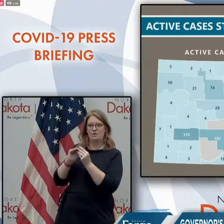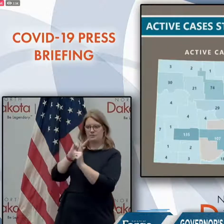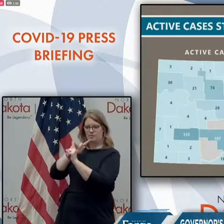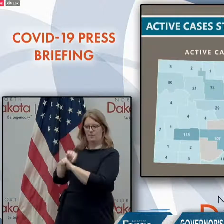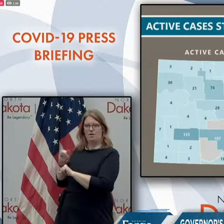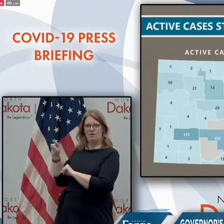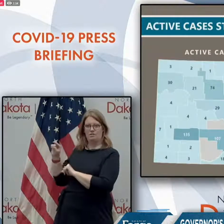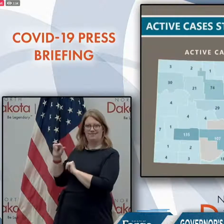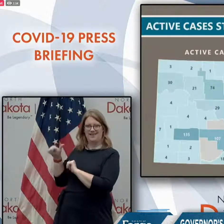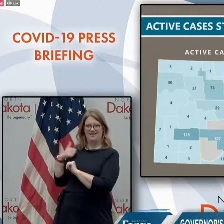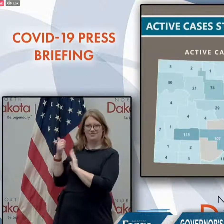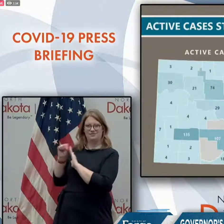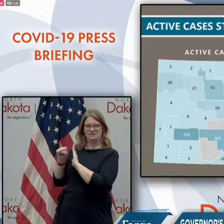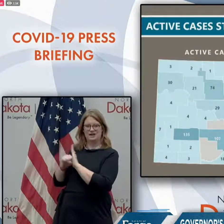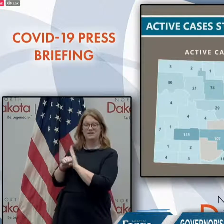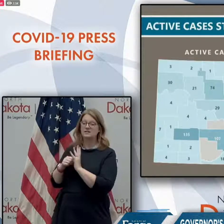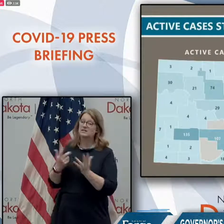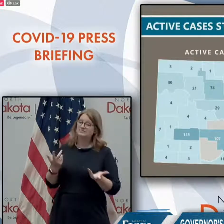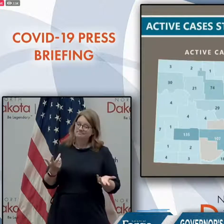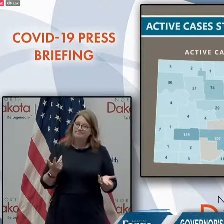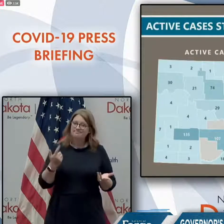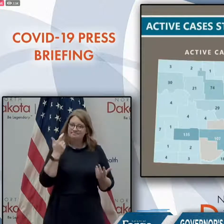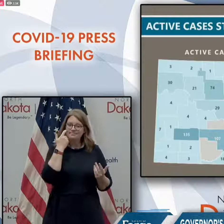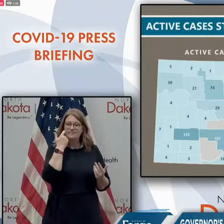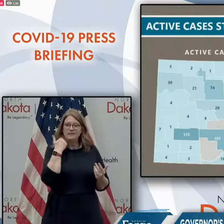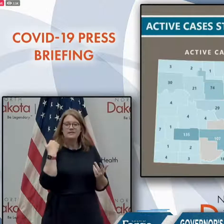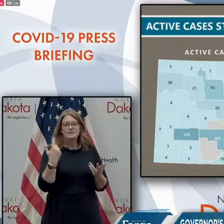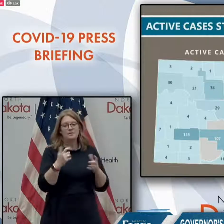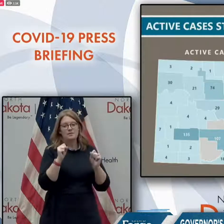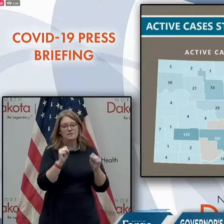there's always a possibility that you could end up with